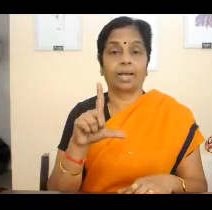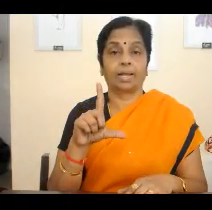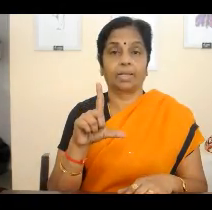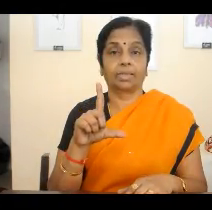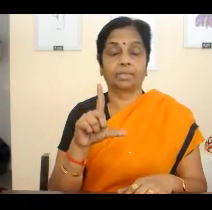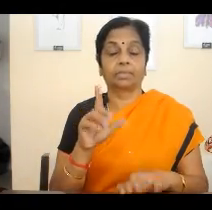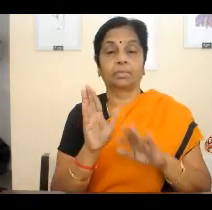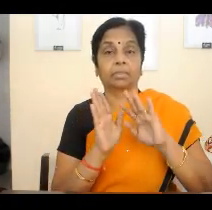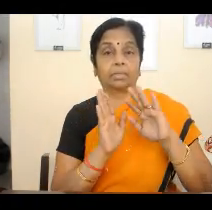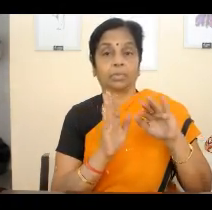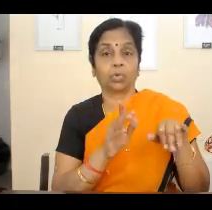Discrimination in school